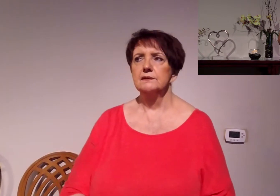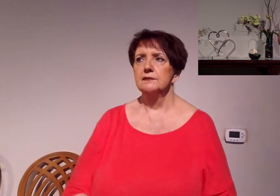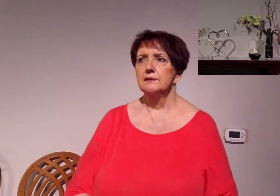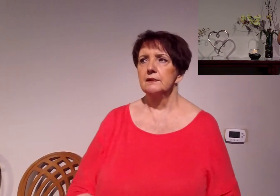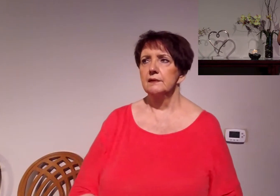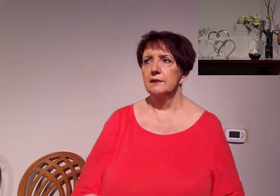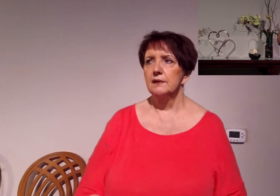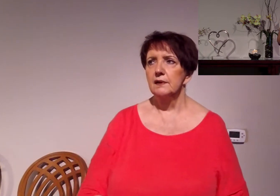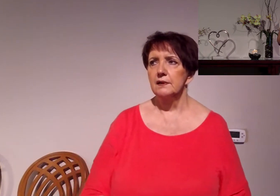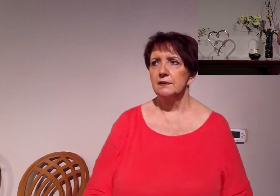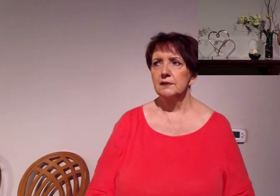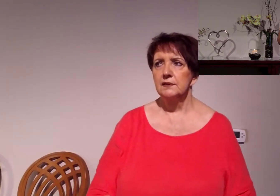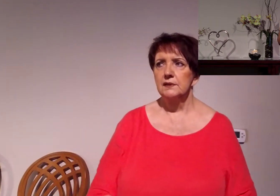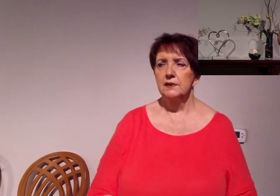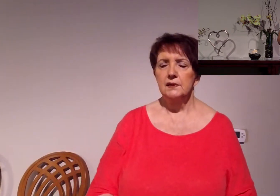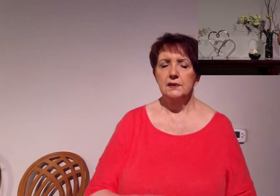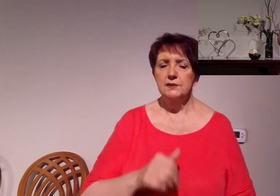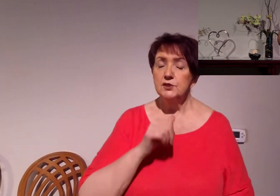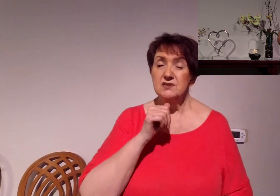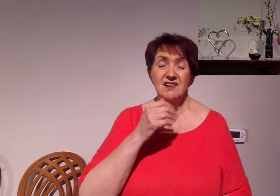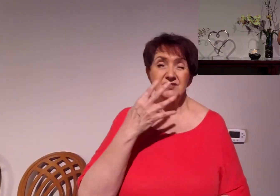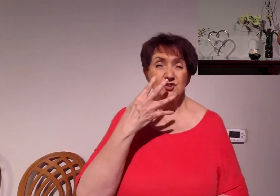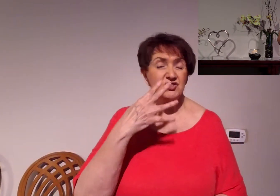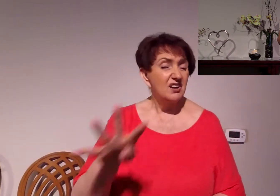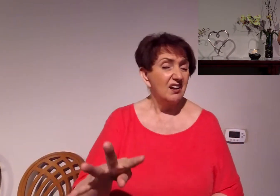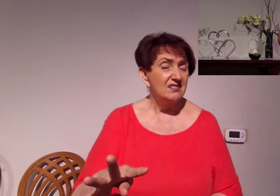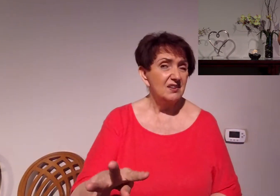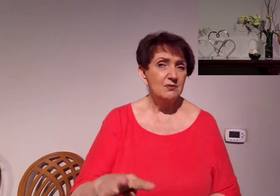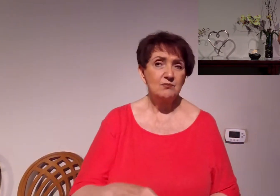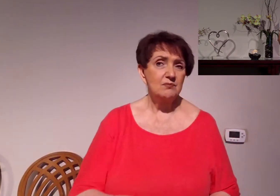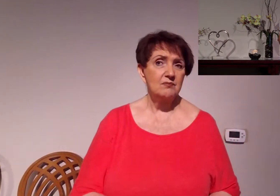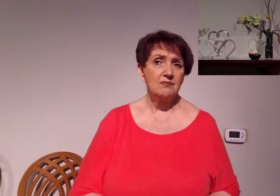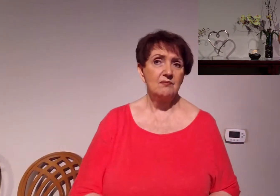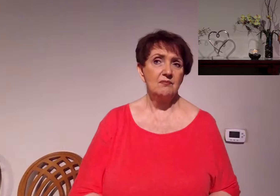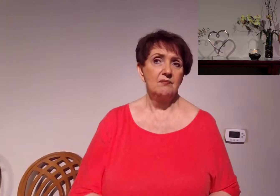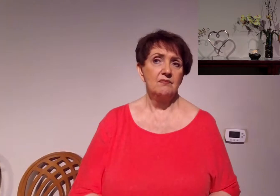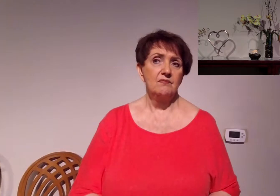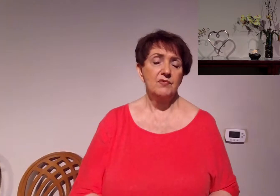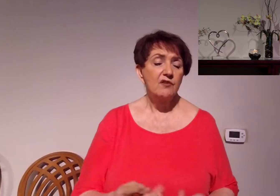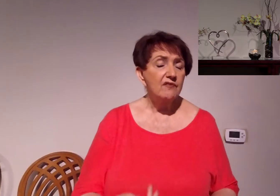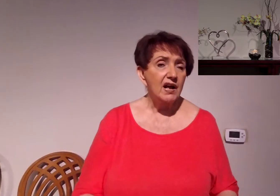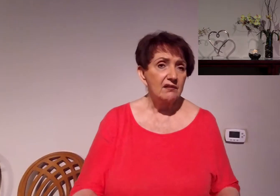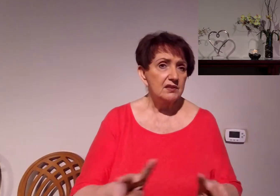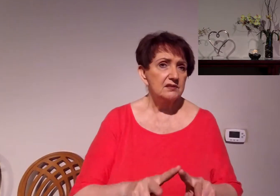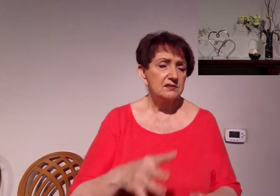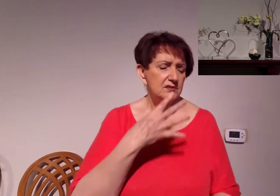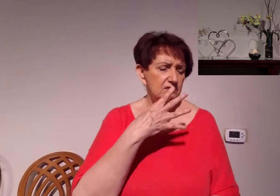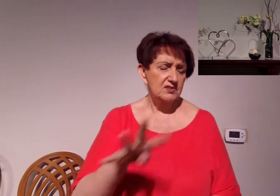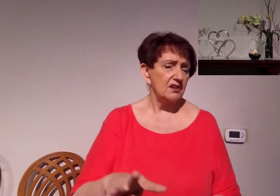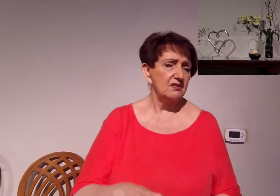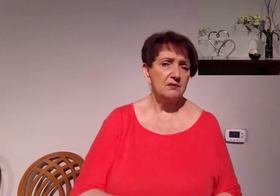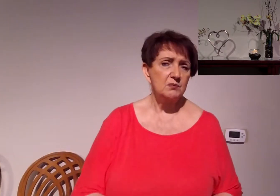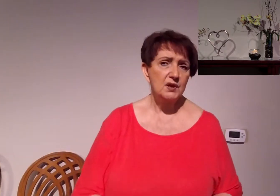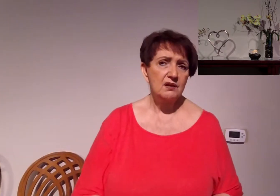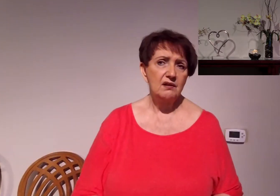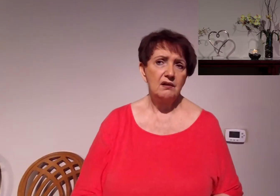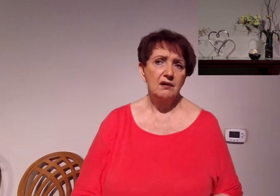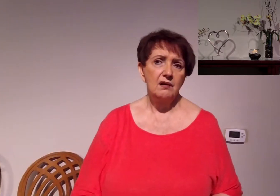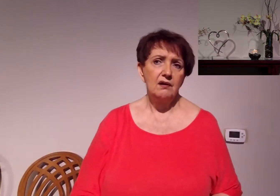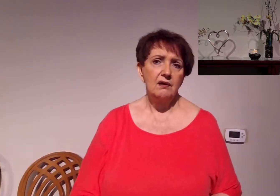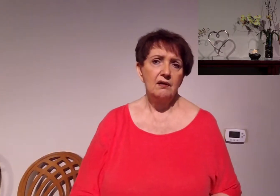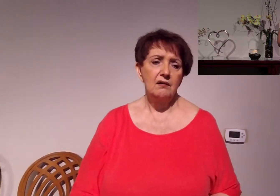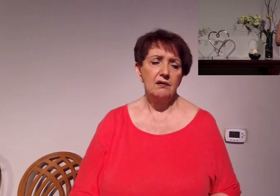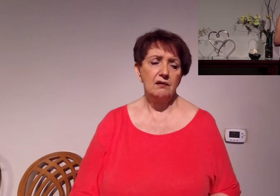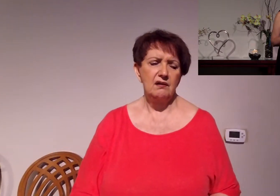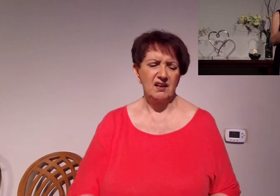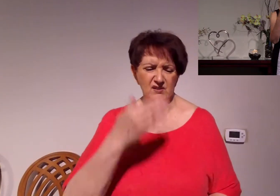To not shun their likes and dislikes, to not shun their values, to not, I don't know why